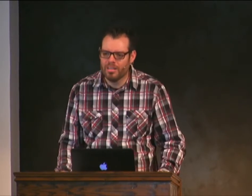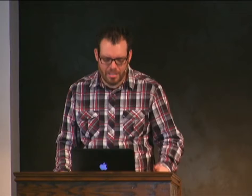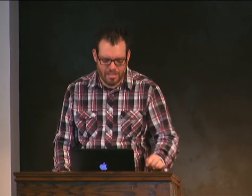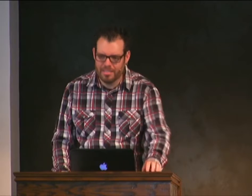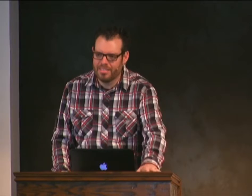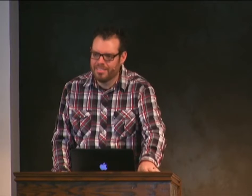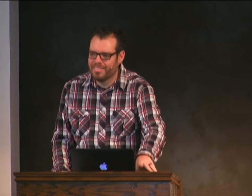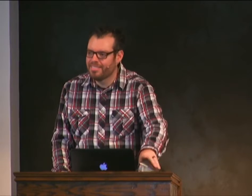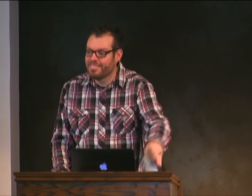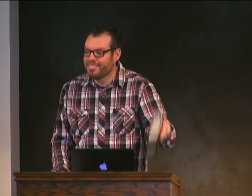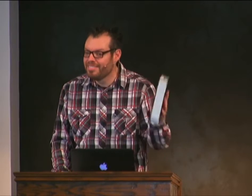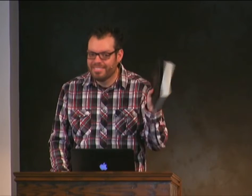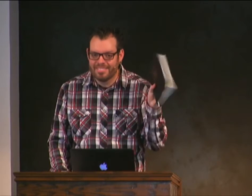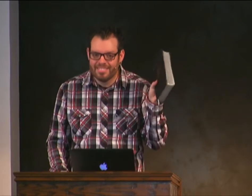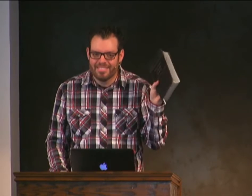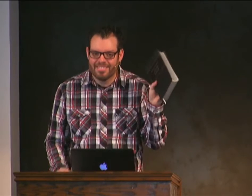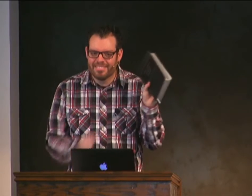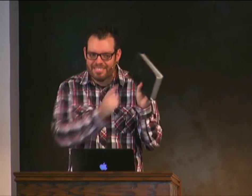know?